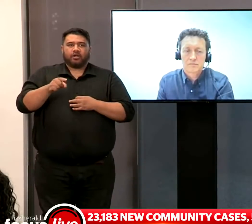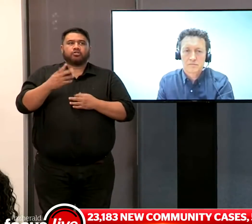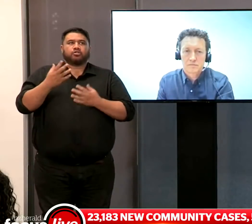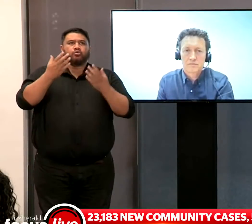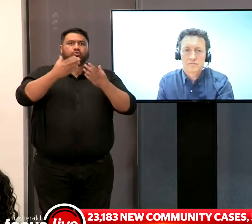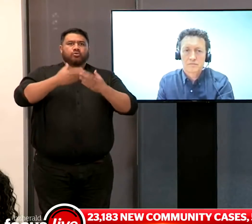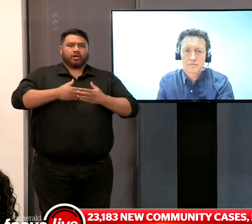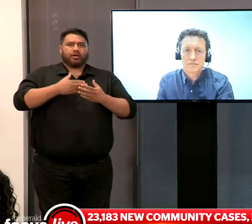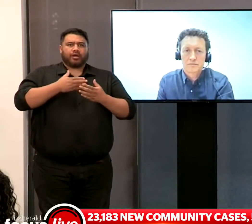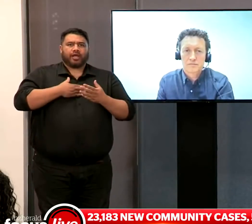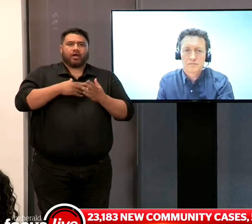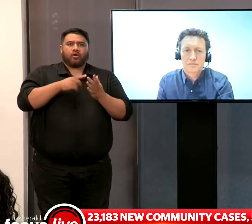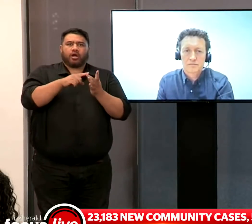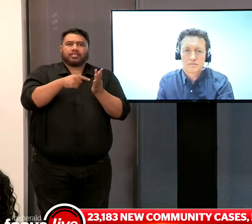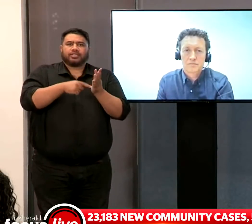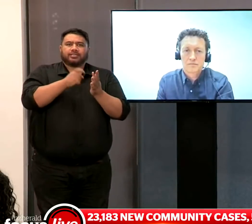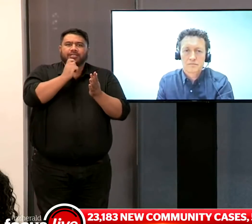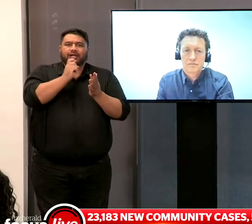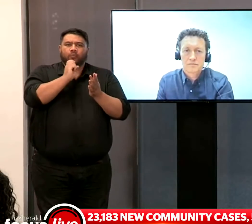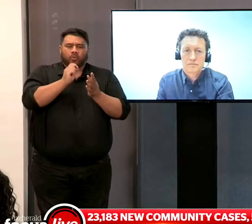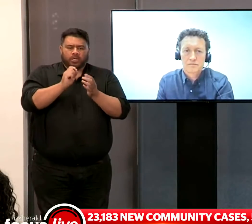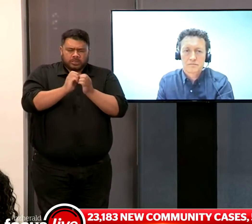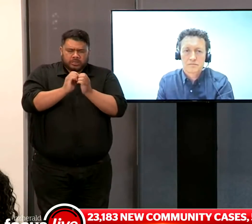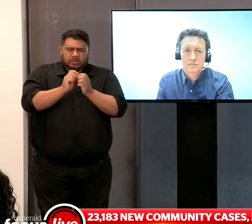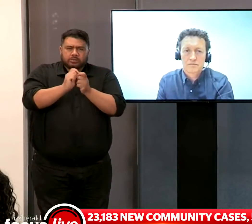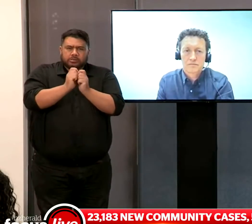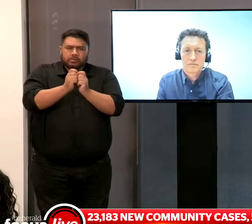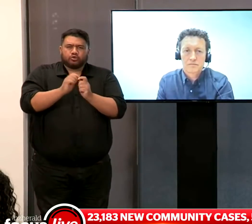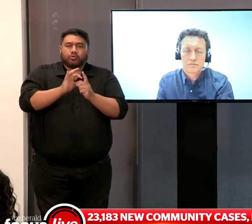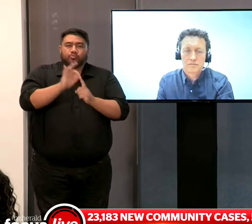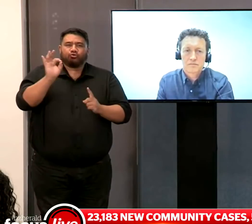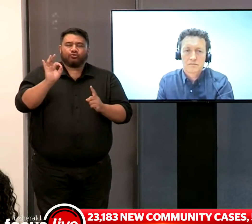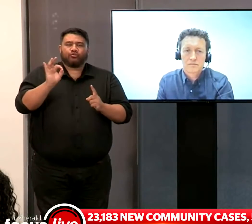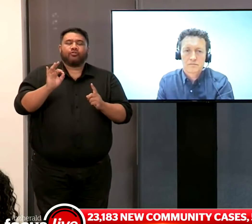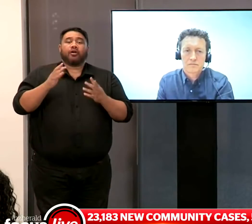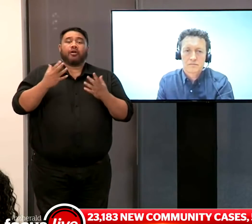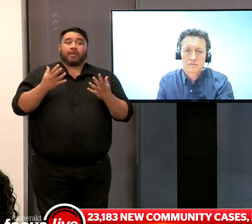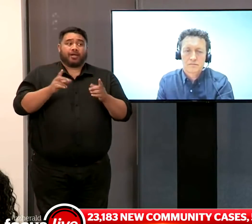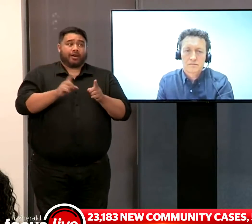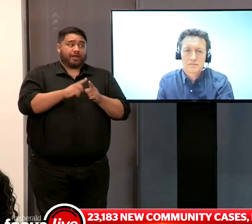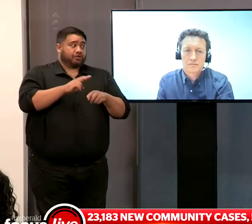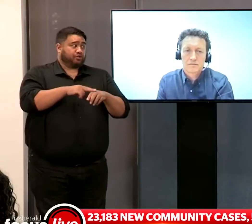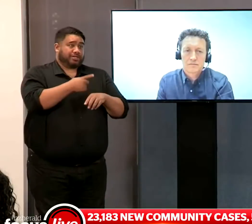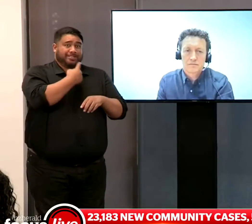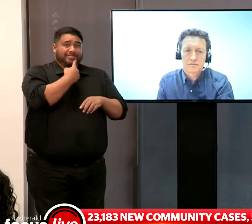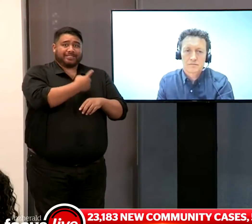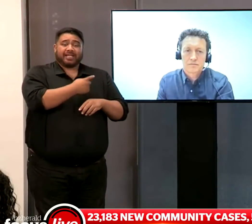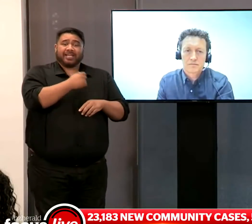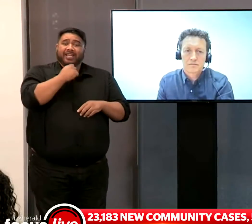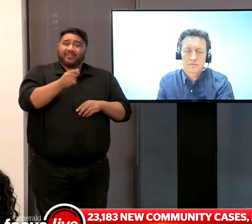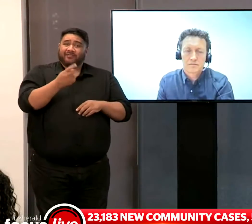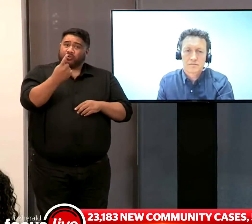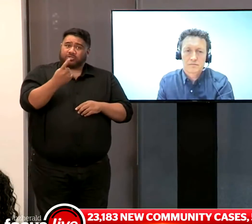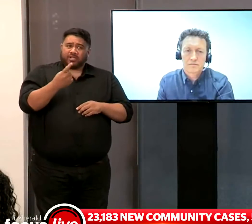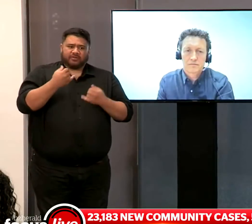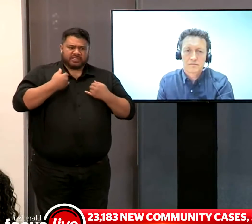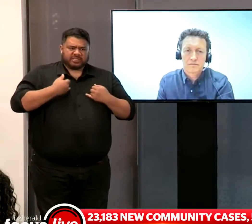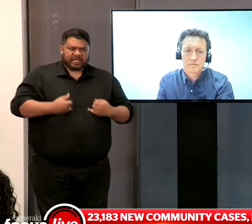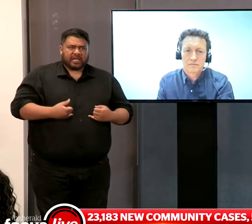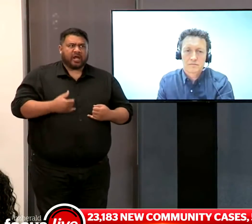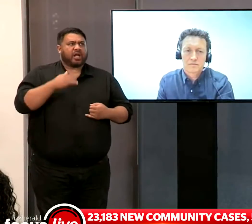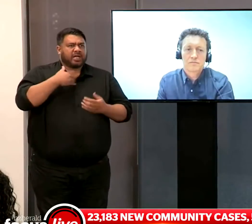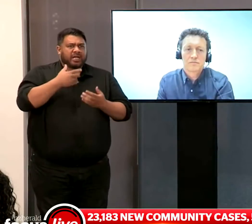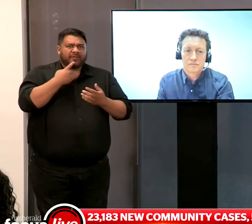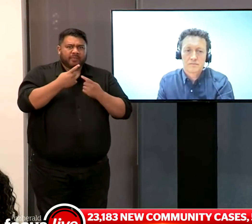in tonight. But I do want to go back to the comment that Dr. Bourne made earlier on. If people are feeling very unwell and want to seek advice, then they should do